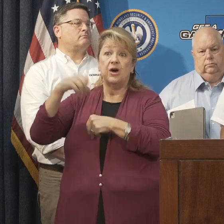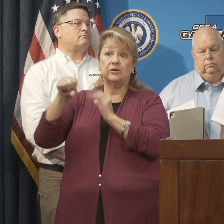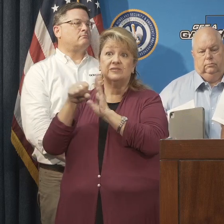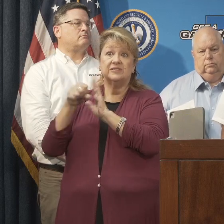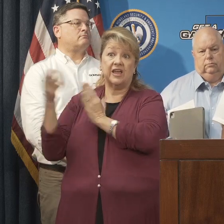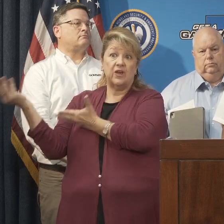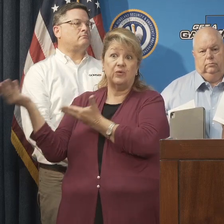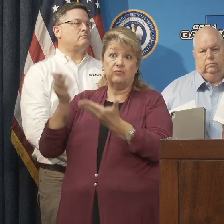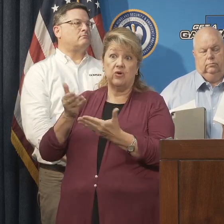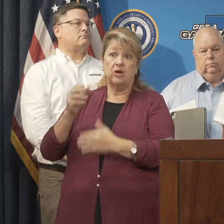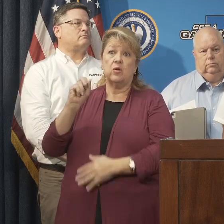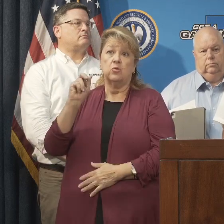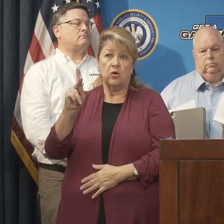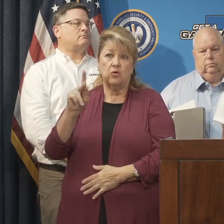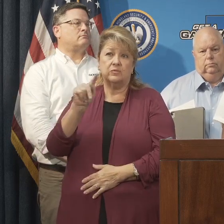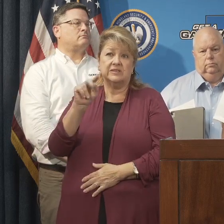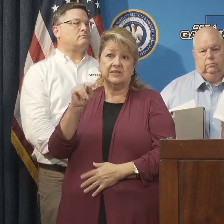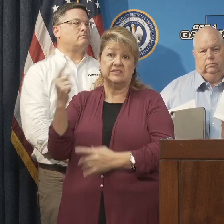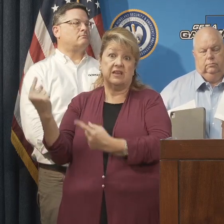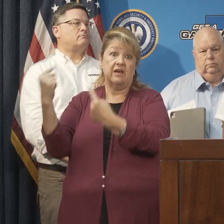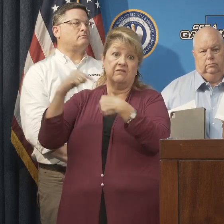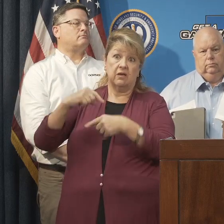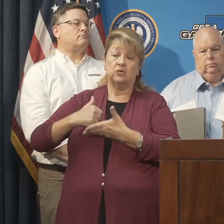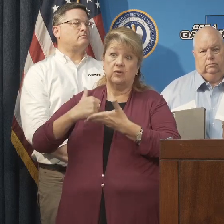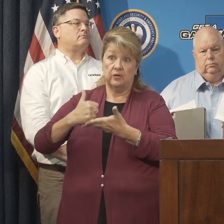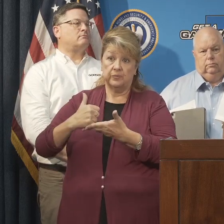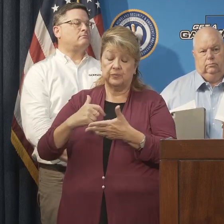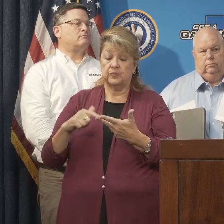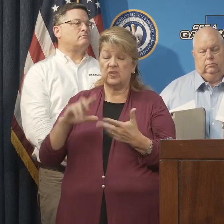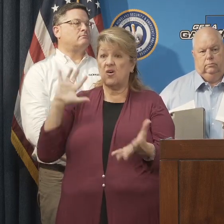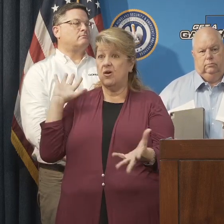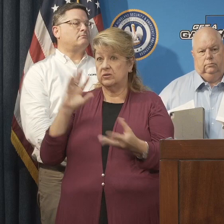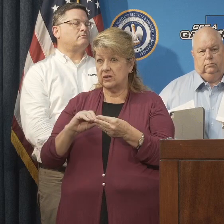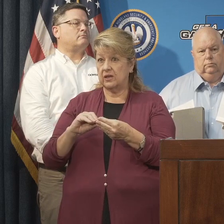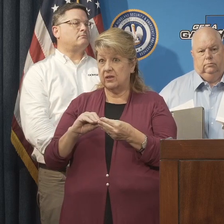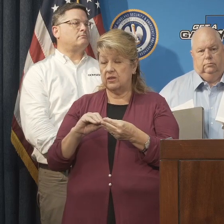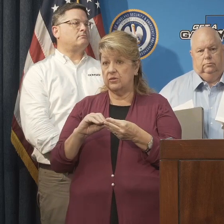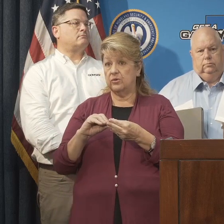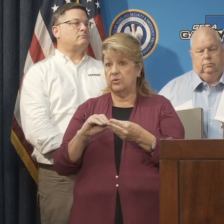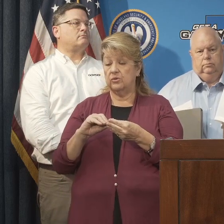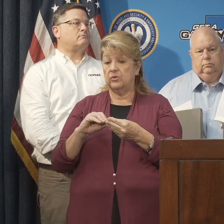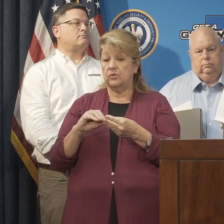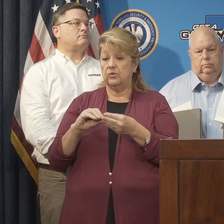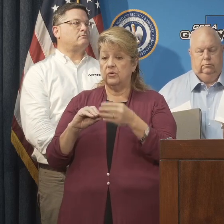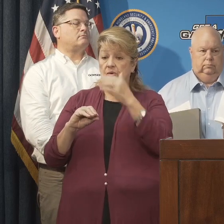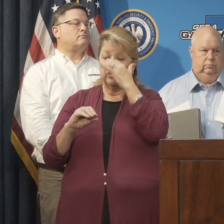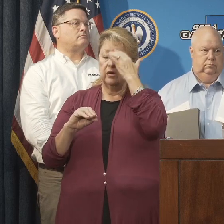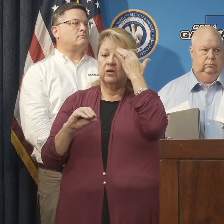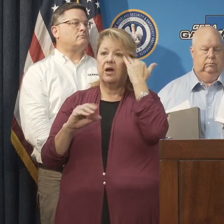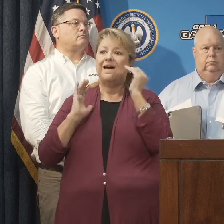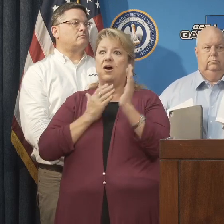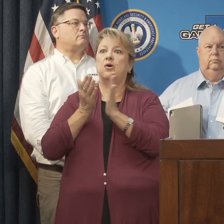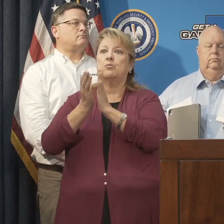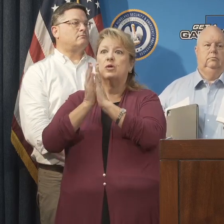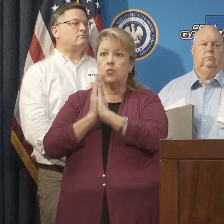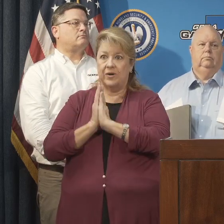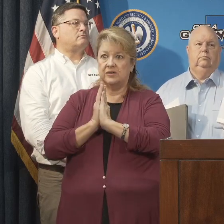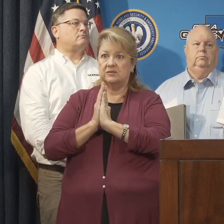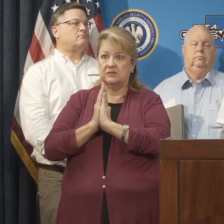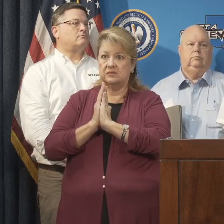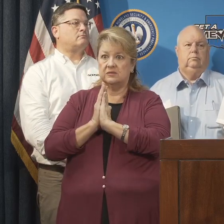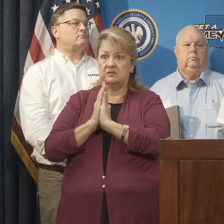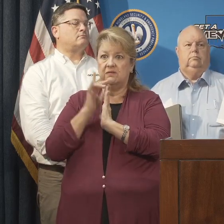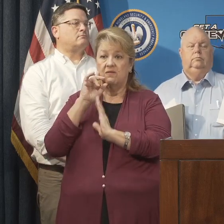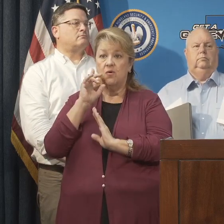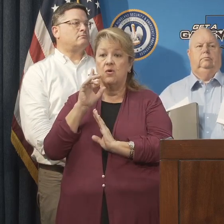particularly Oklahoma and Tennessee. Altogether, with the requests that we have made from